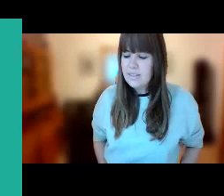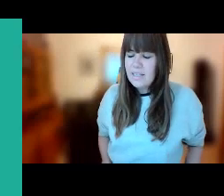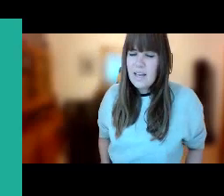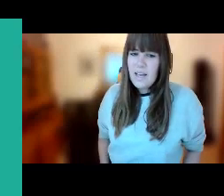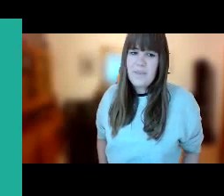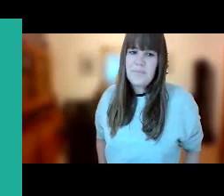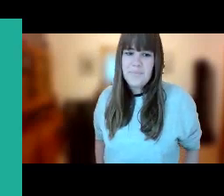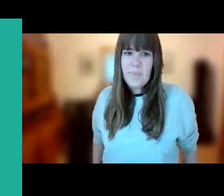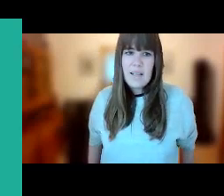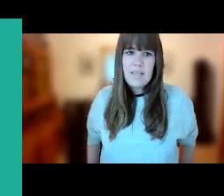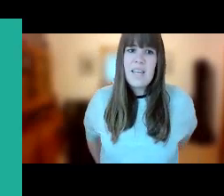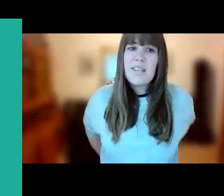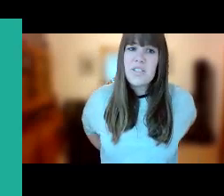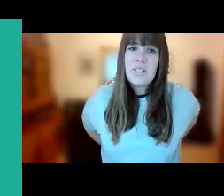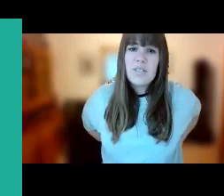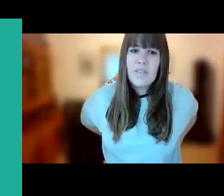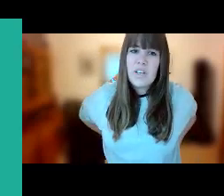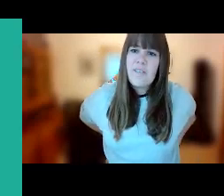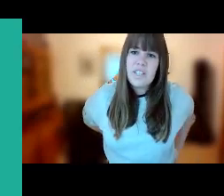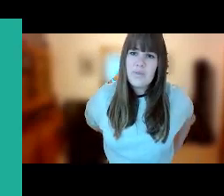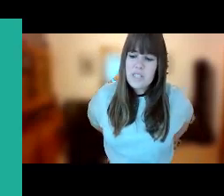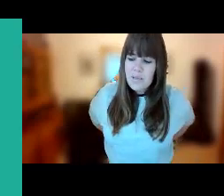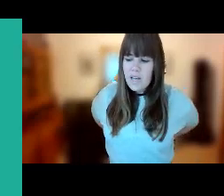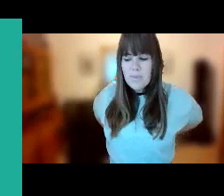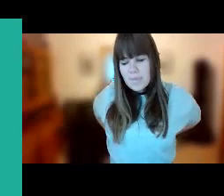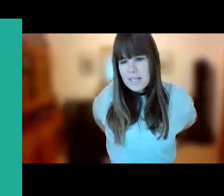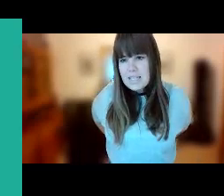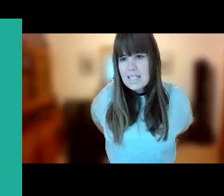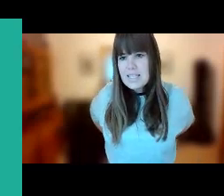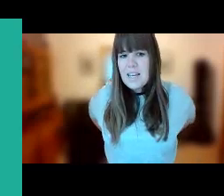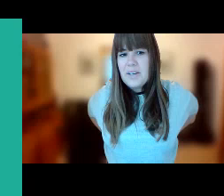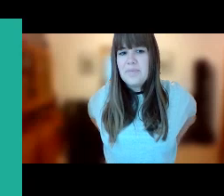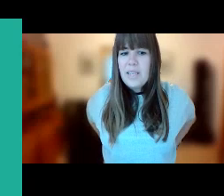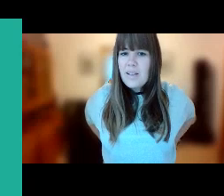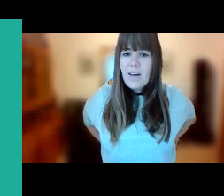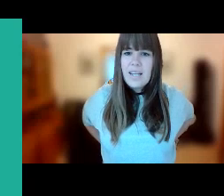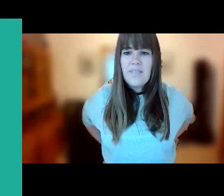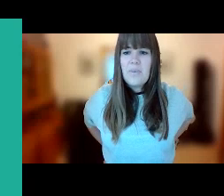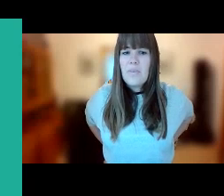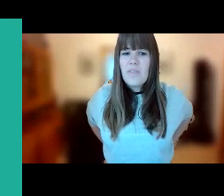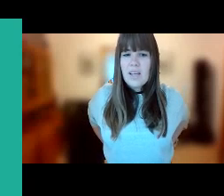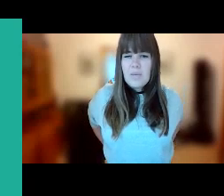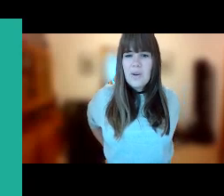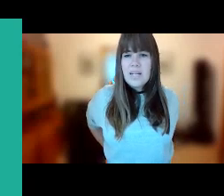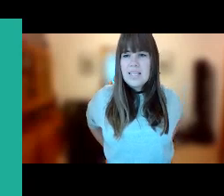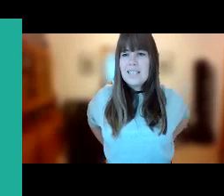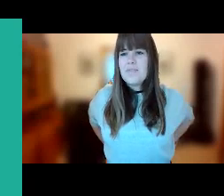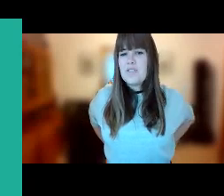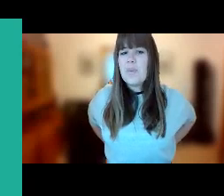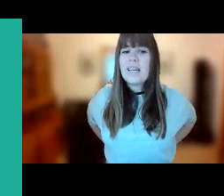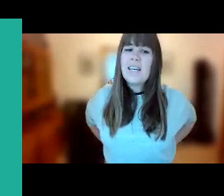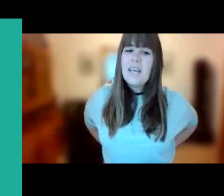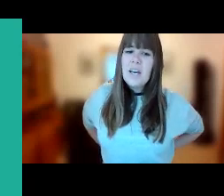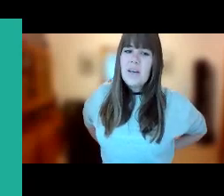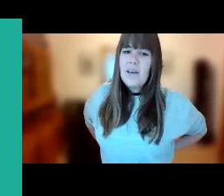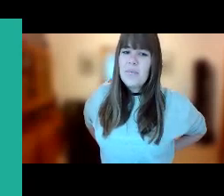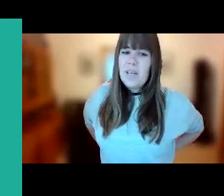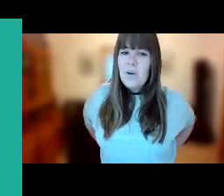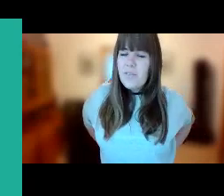you. Okay. So yeah, just kind of encouraging everyone to be open-minded, be kind. I think when we're thinking about quite a sensitive